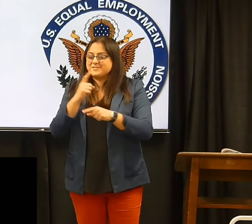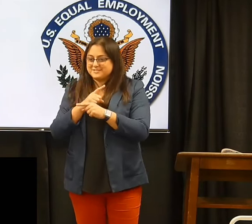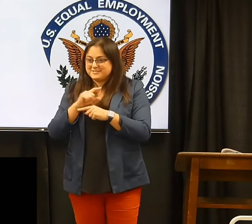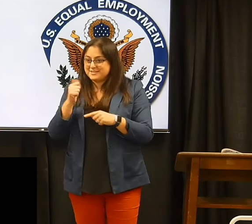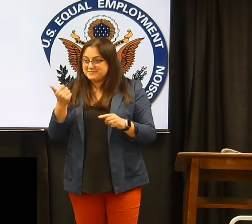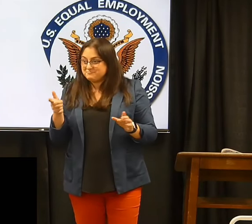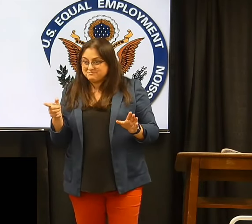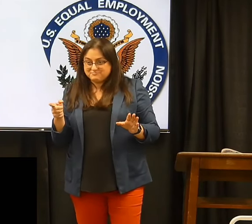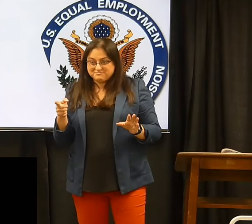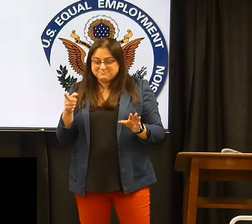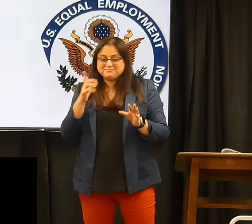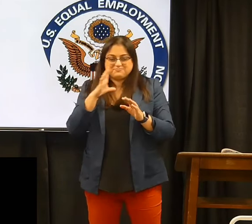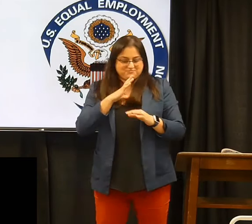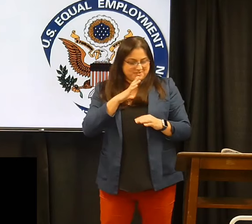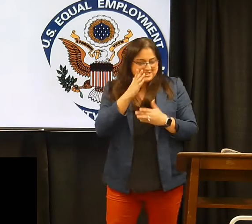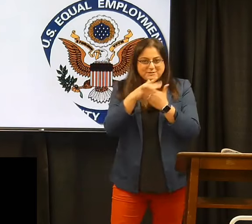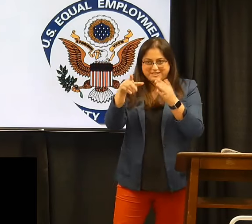Race, right? Any else? Any others?